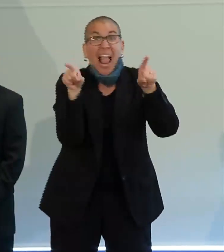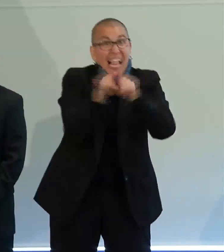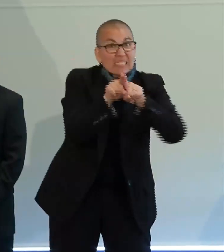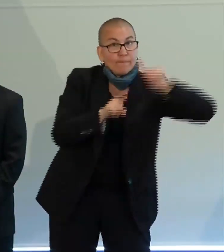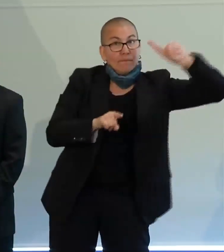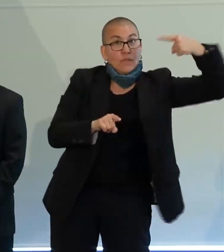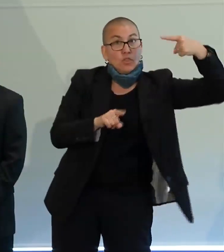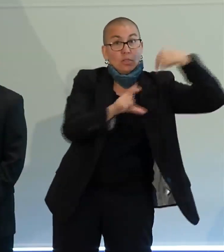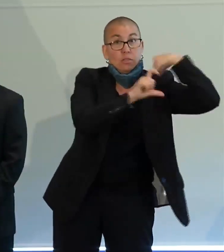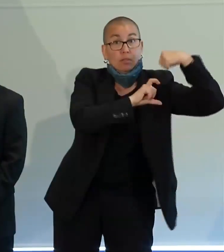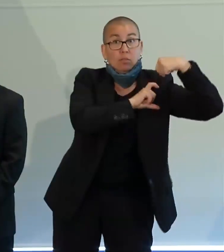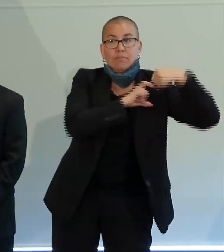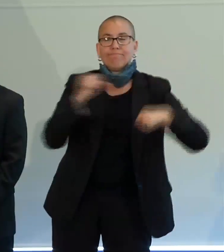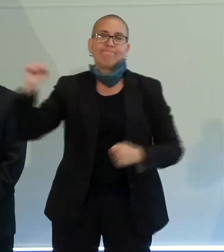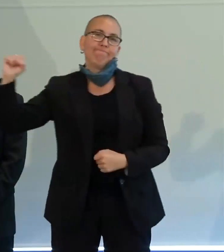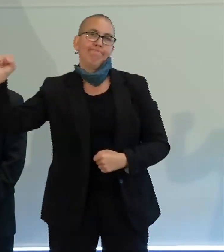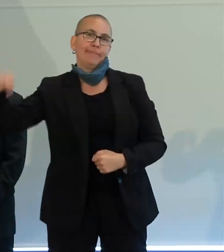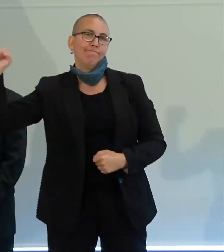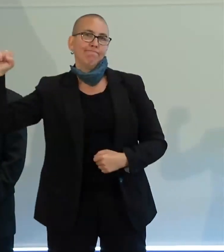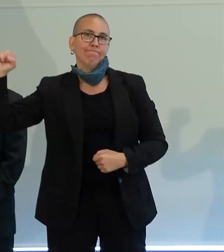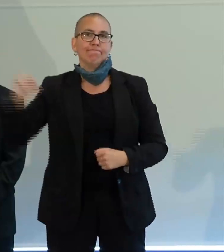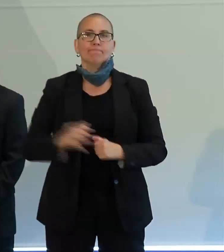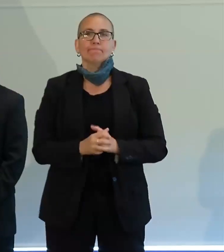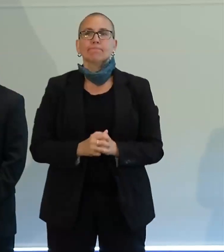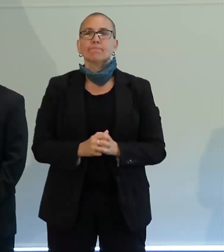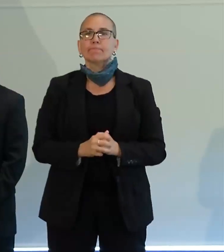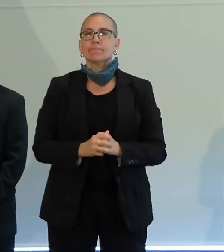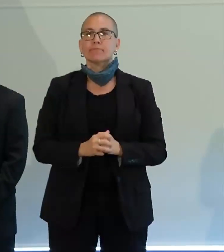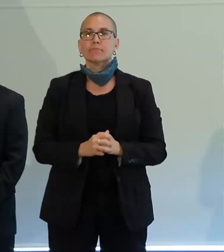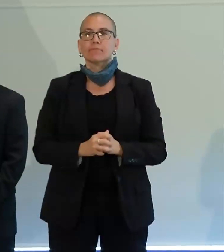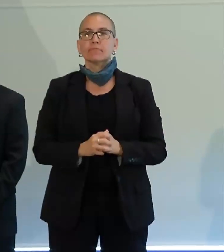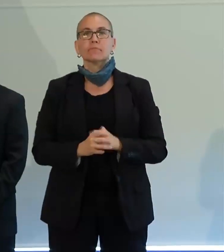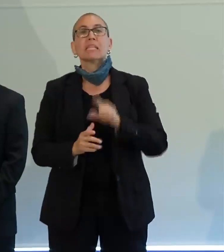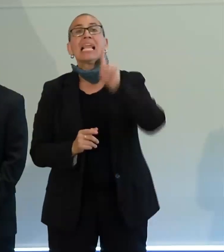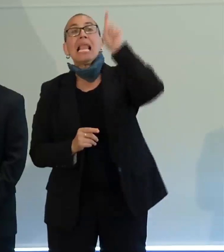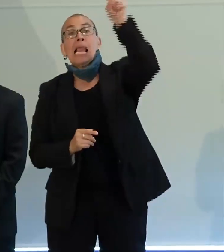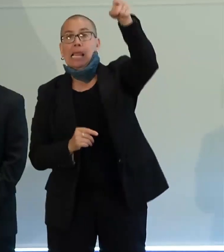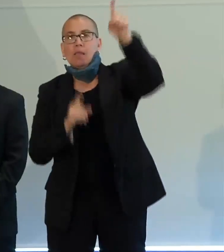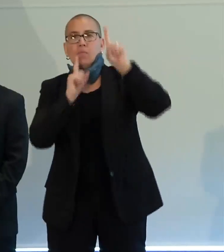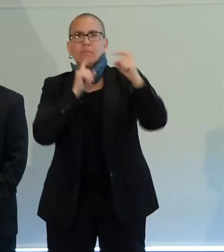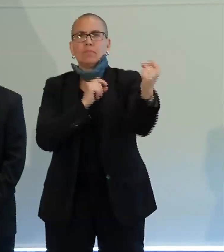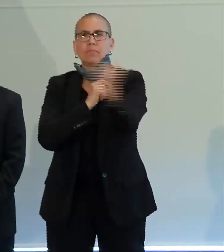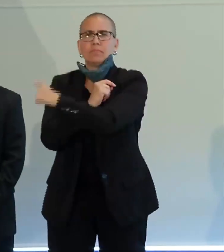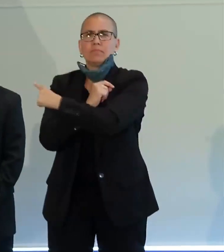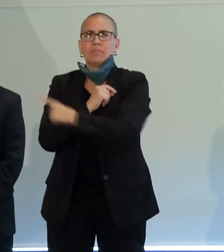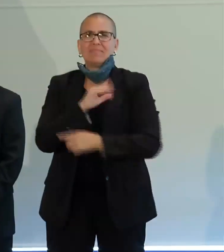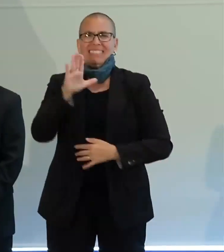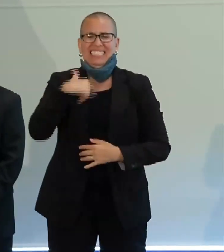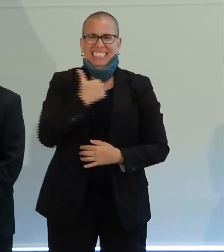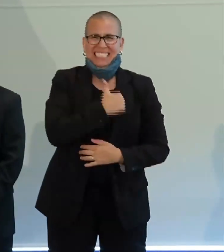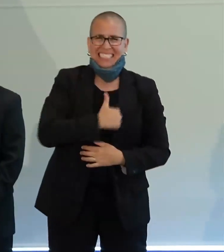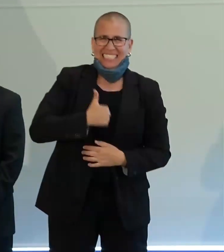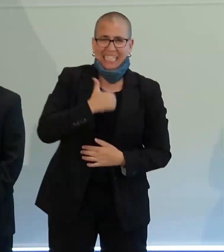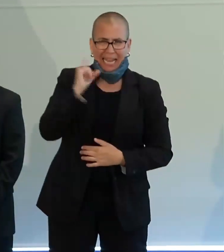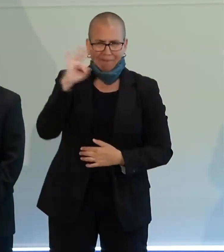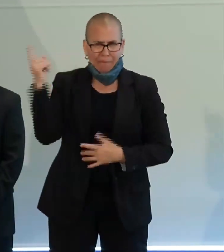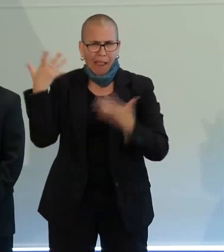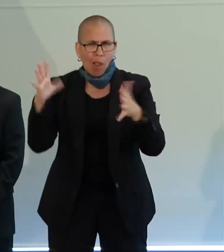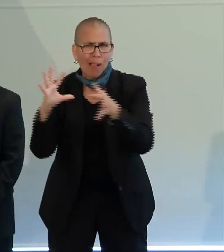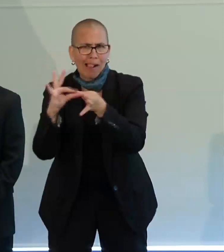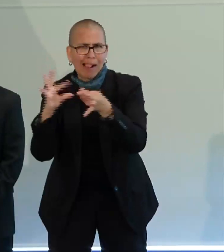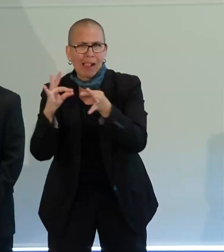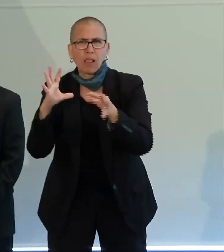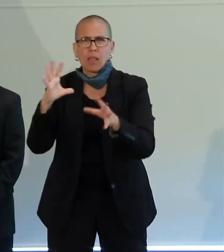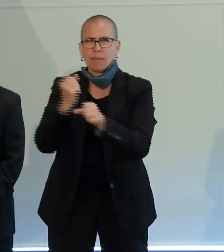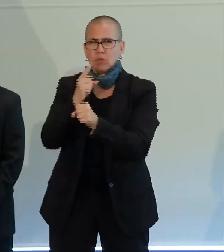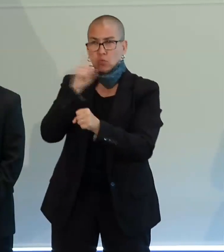Well, but yes, sir. I apologize if you've addressed this before, but does your involvement in this case